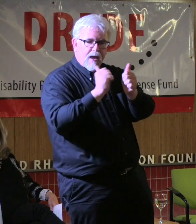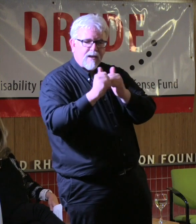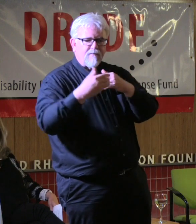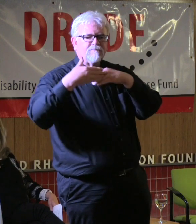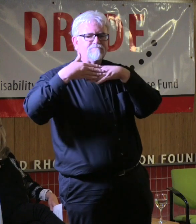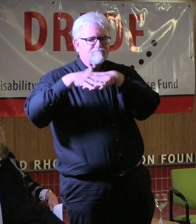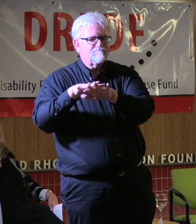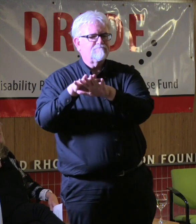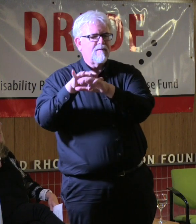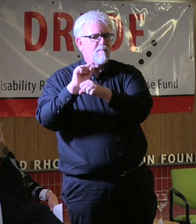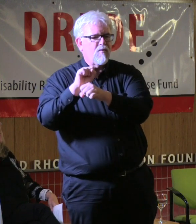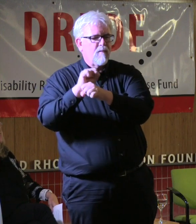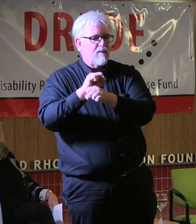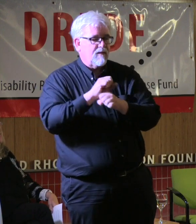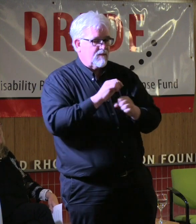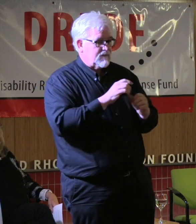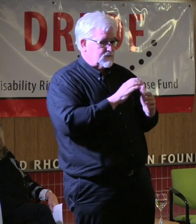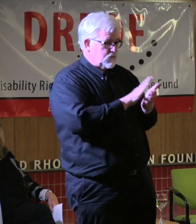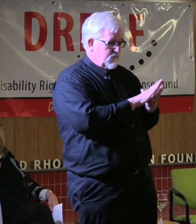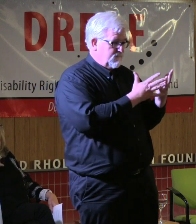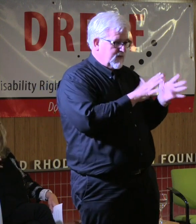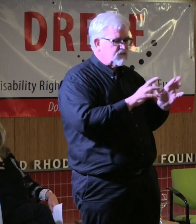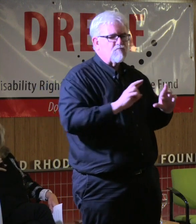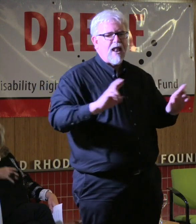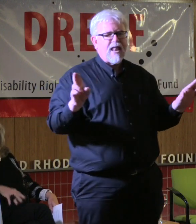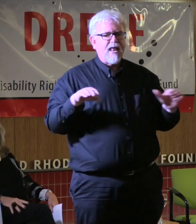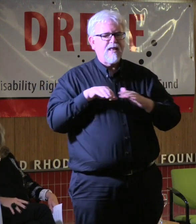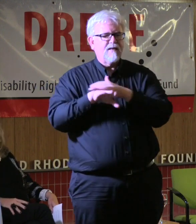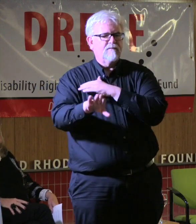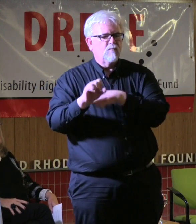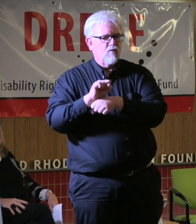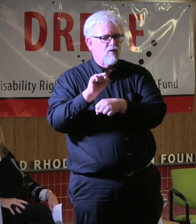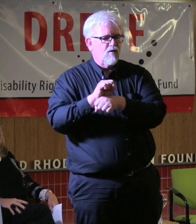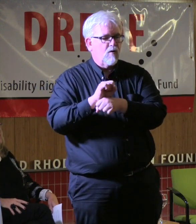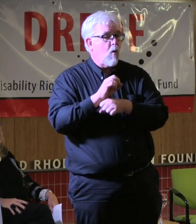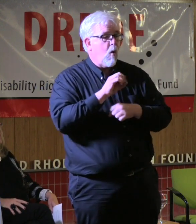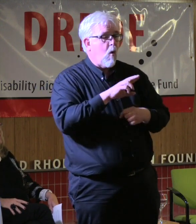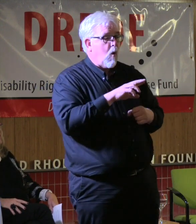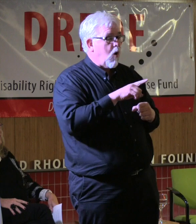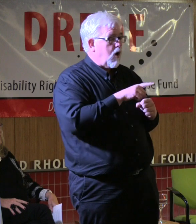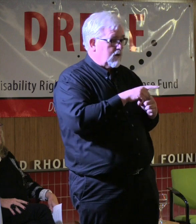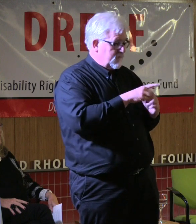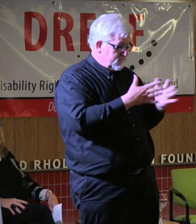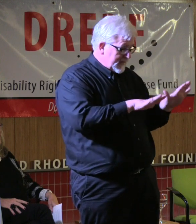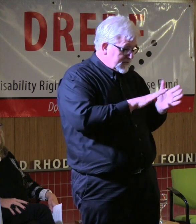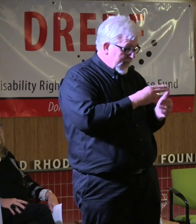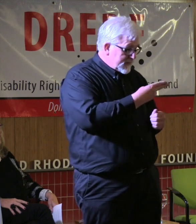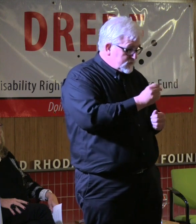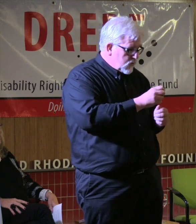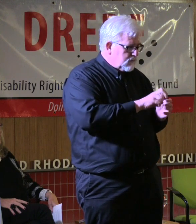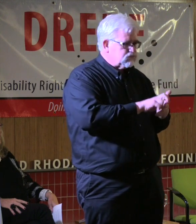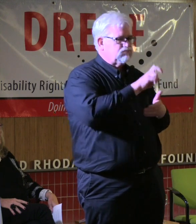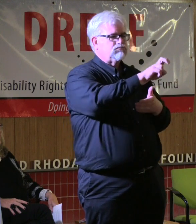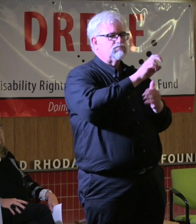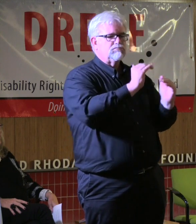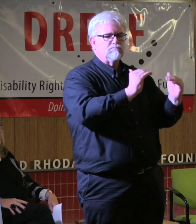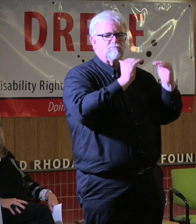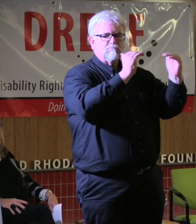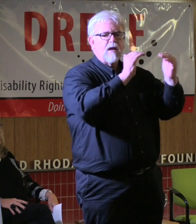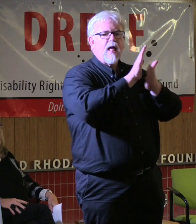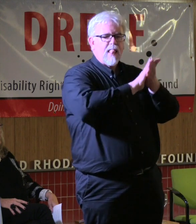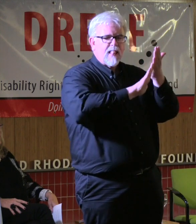employment when they finish school, or for them to go on to higher education, to prepare them for